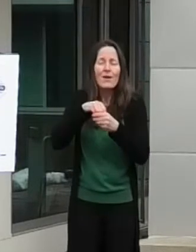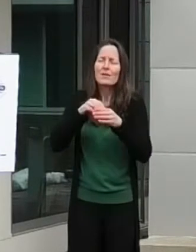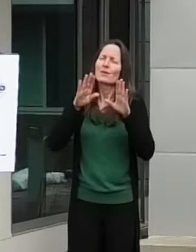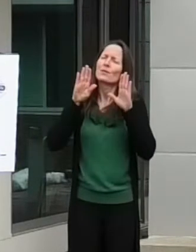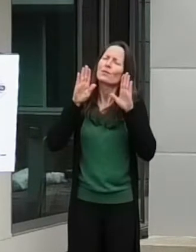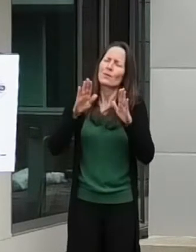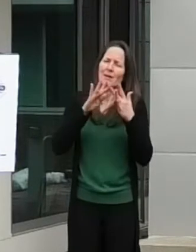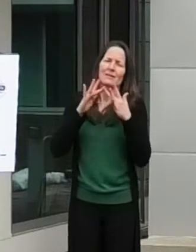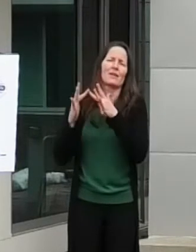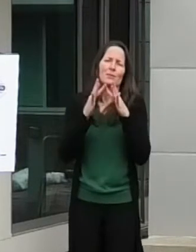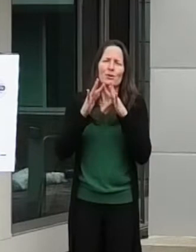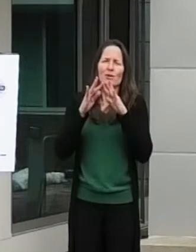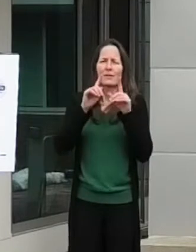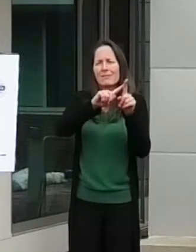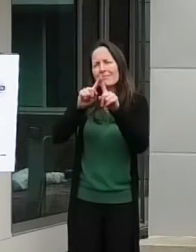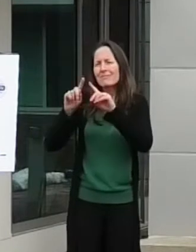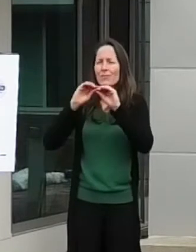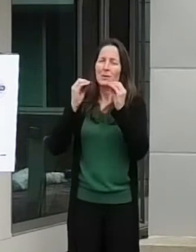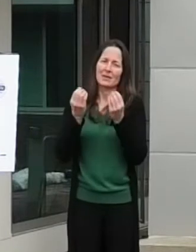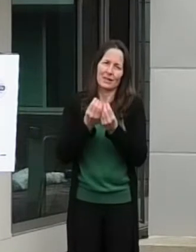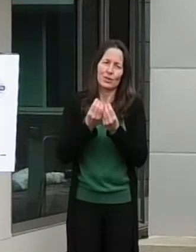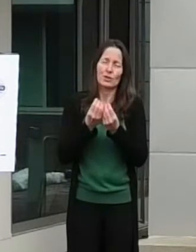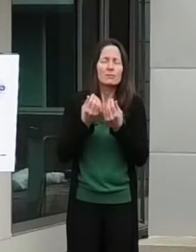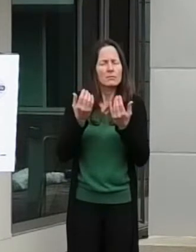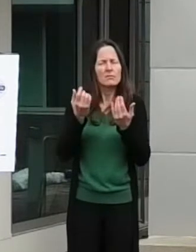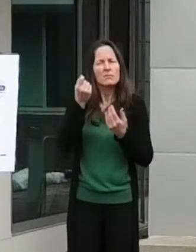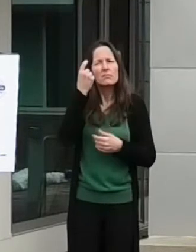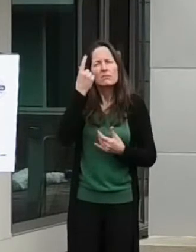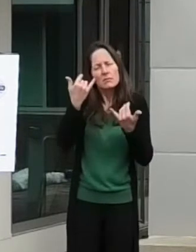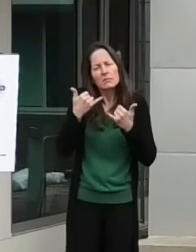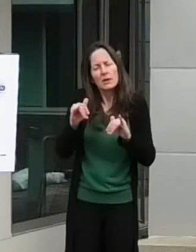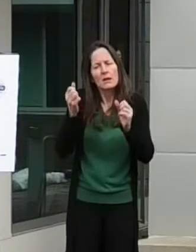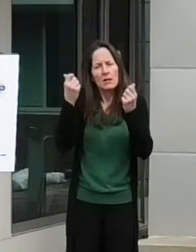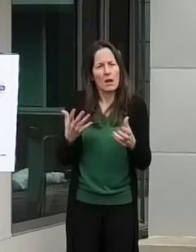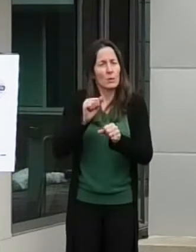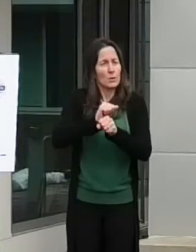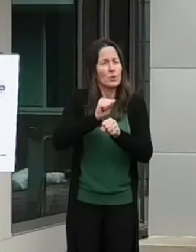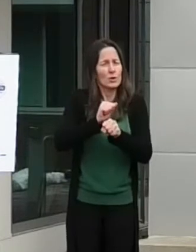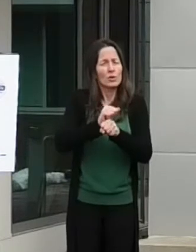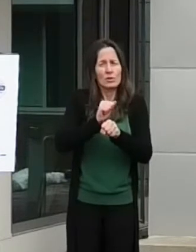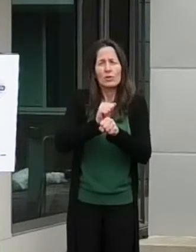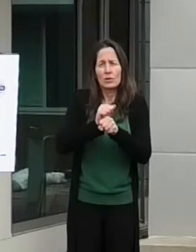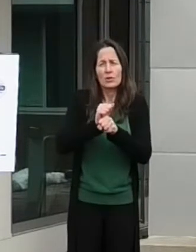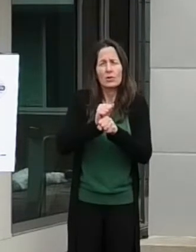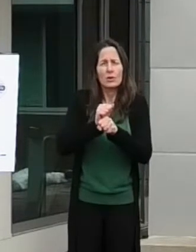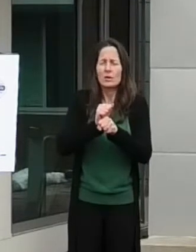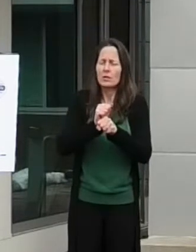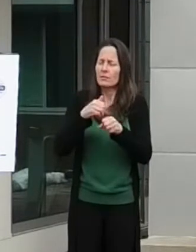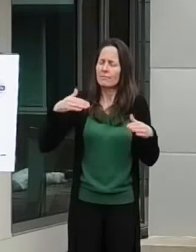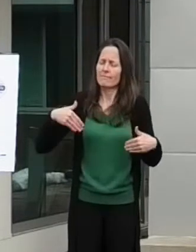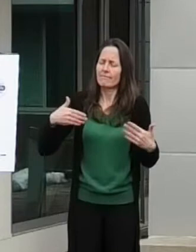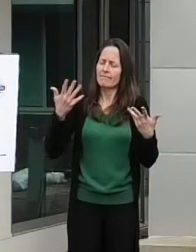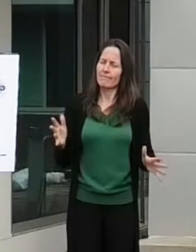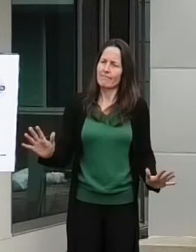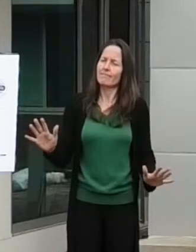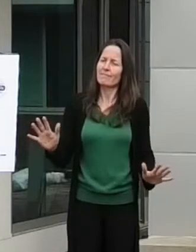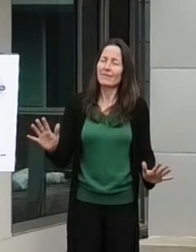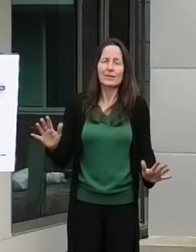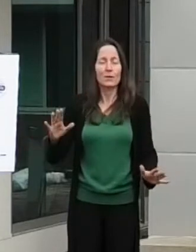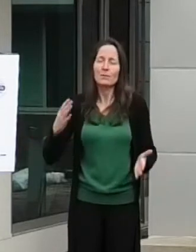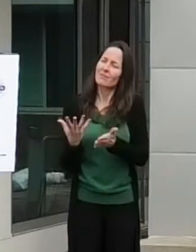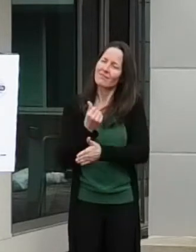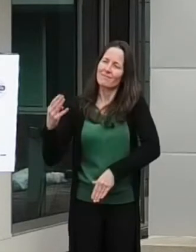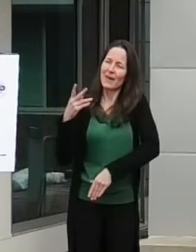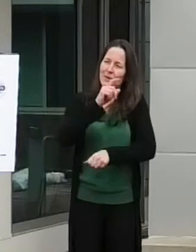and we still have a lot of work to do because we're just at the beginning of the end of this pandemic. So let's get back to